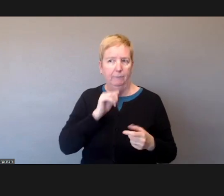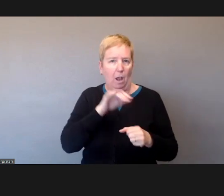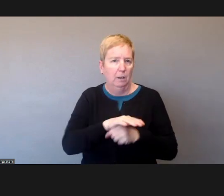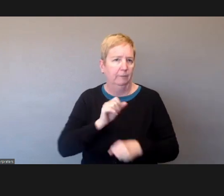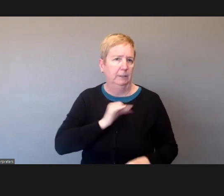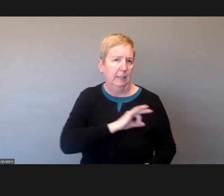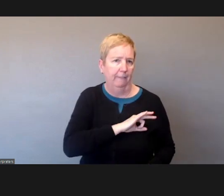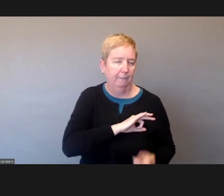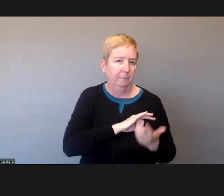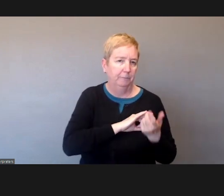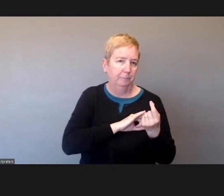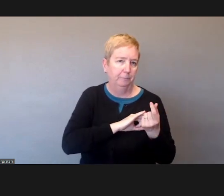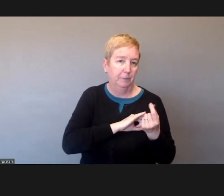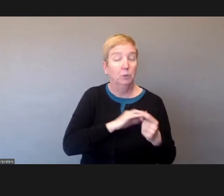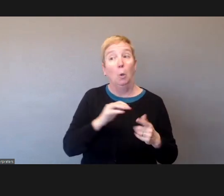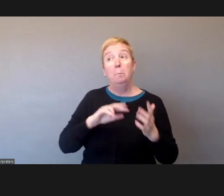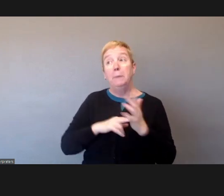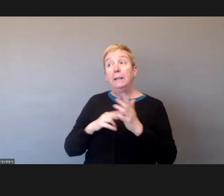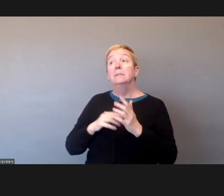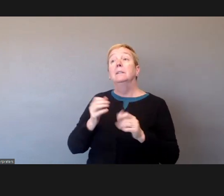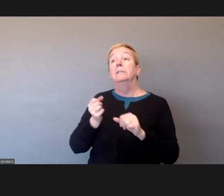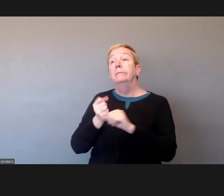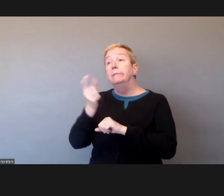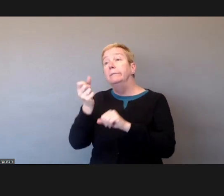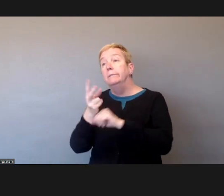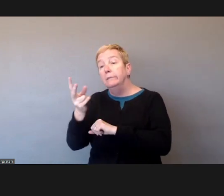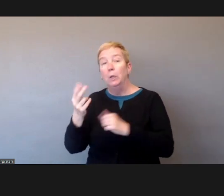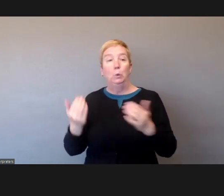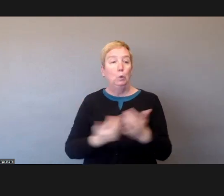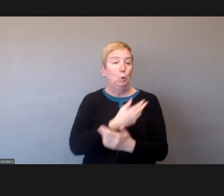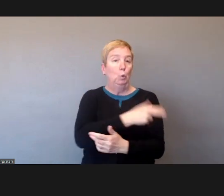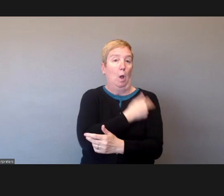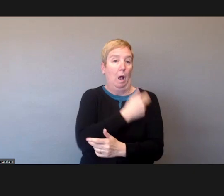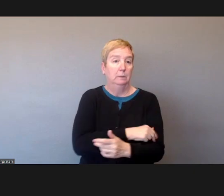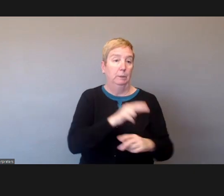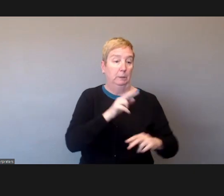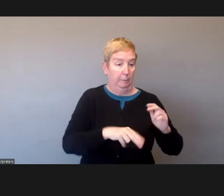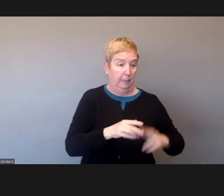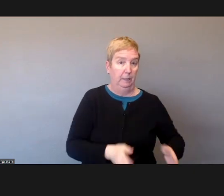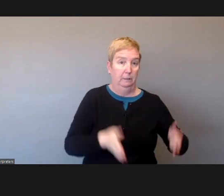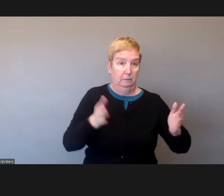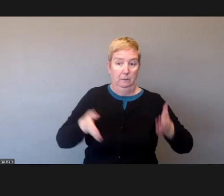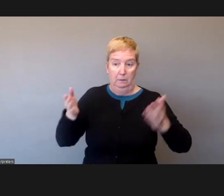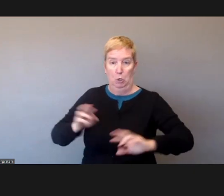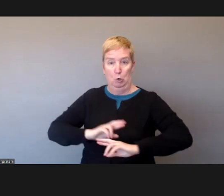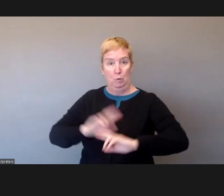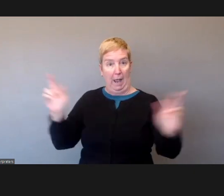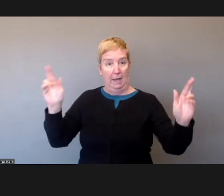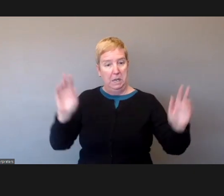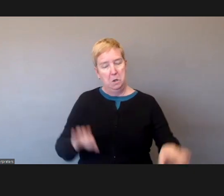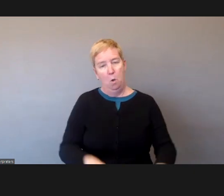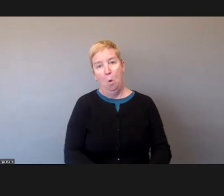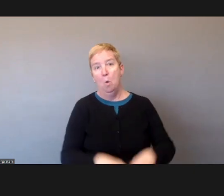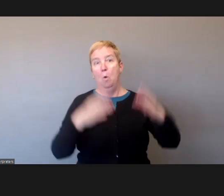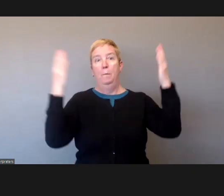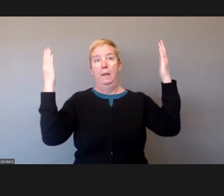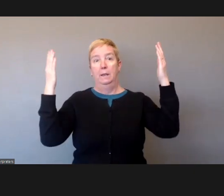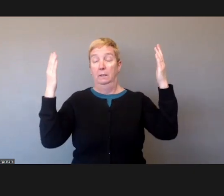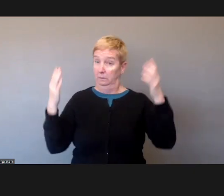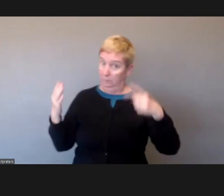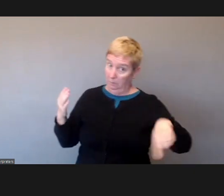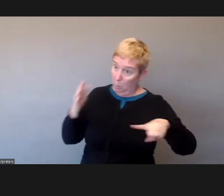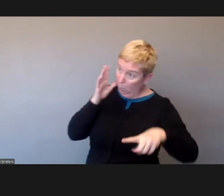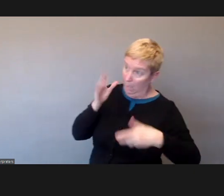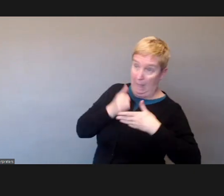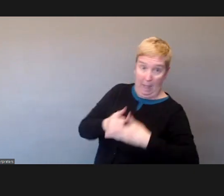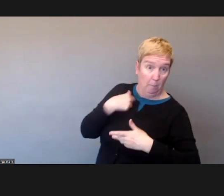future hospital wings come online, how much of a use do you see them being for sort of preparing for the next